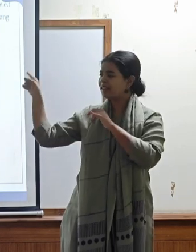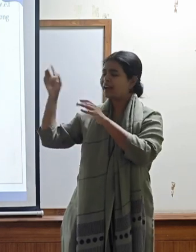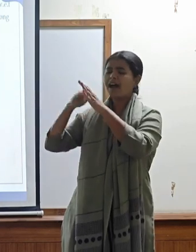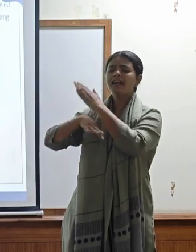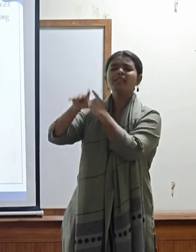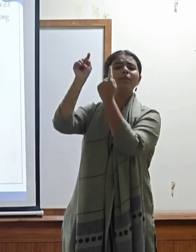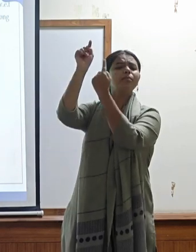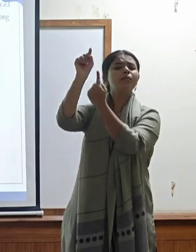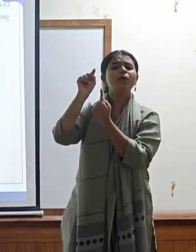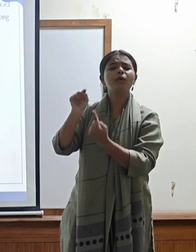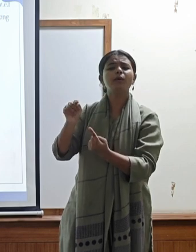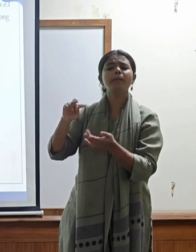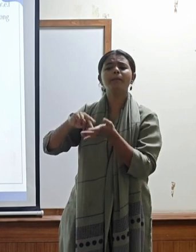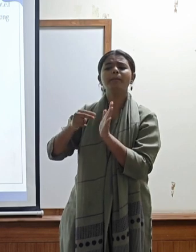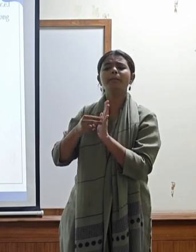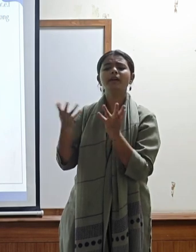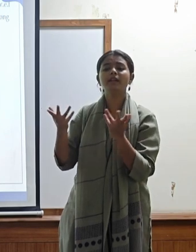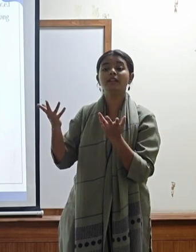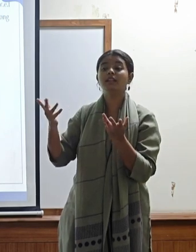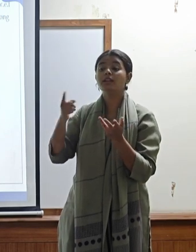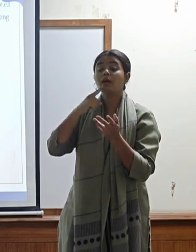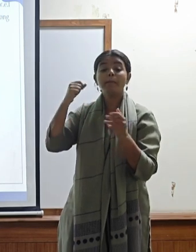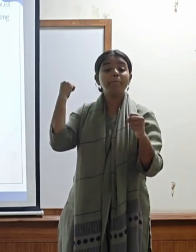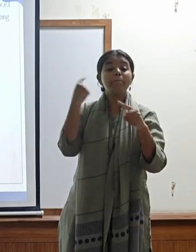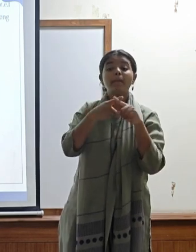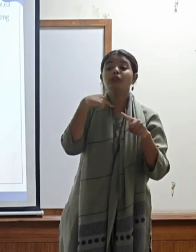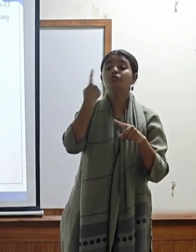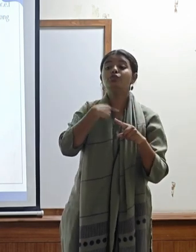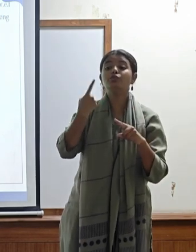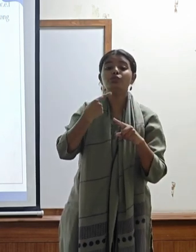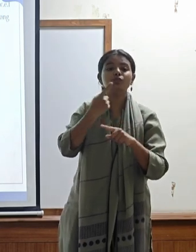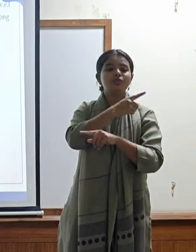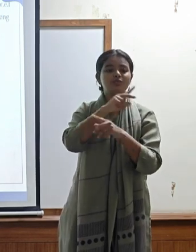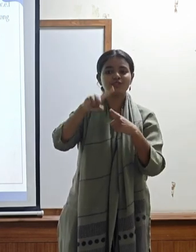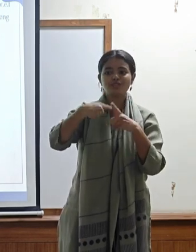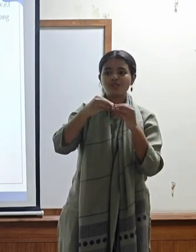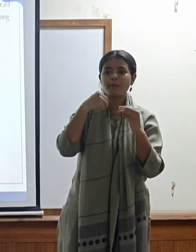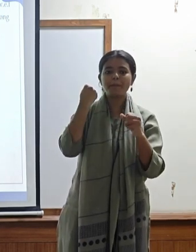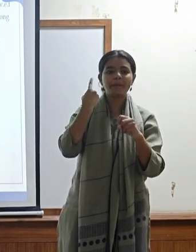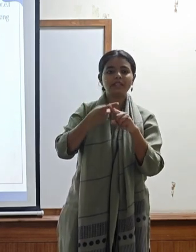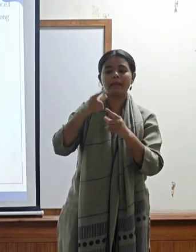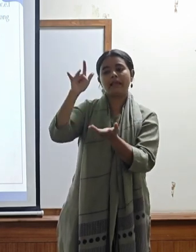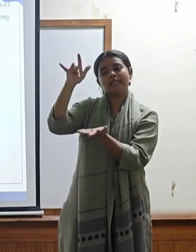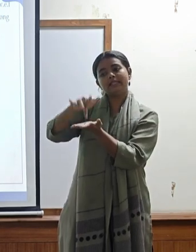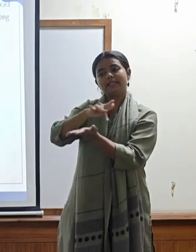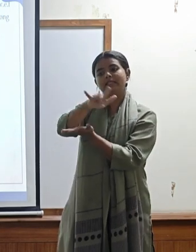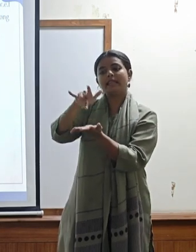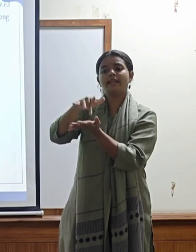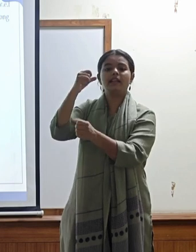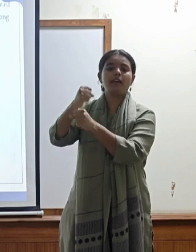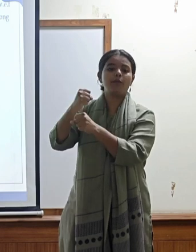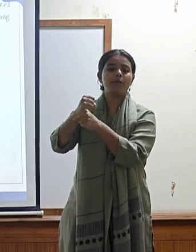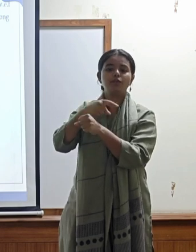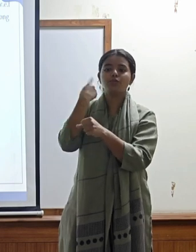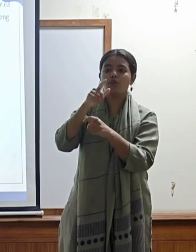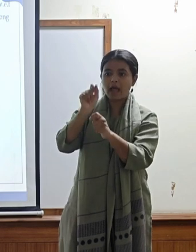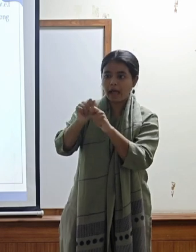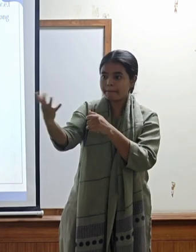for only central government employees. Currently it is only applicable for central government employees, right? What were the